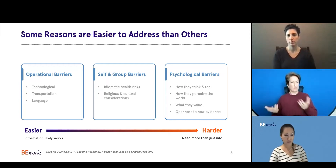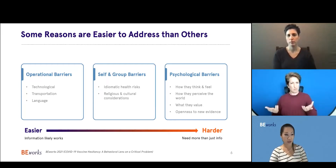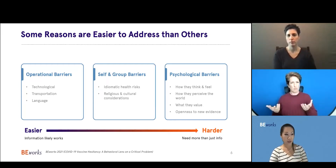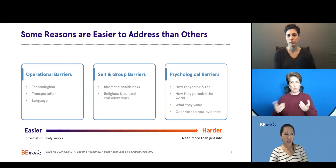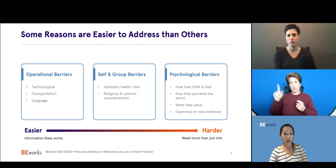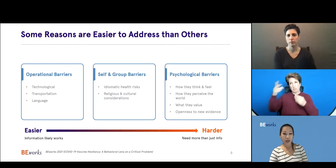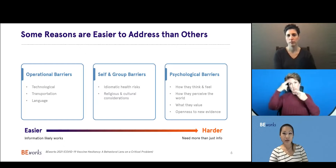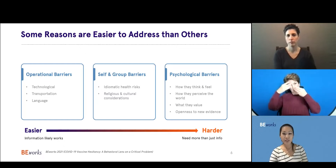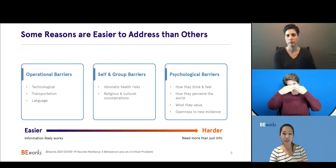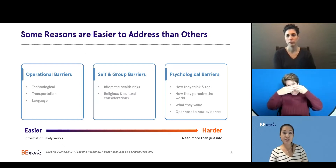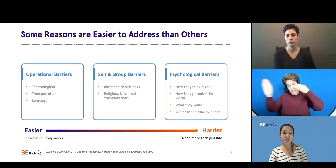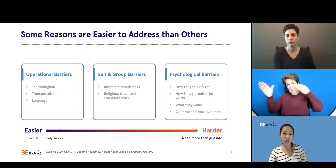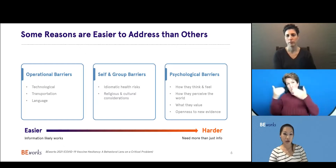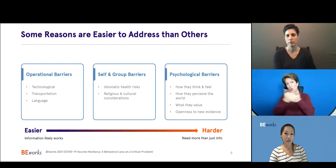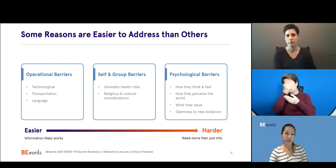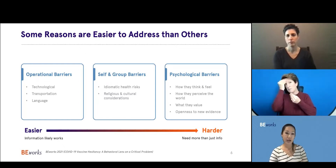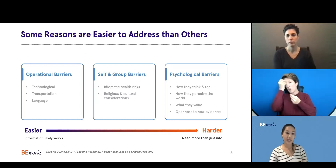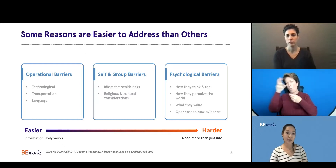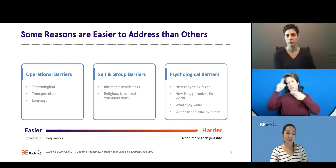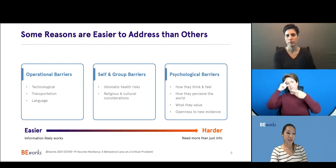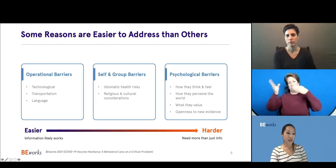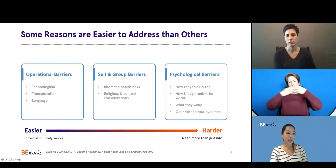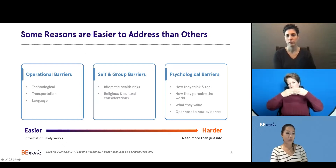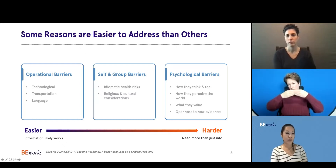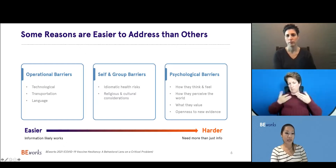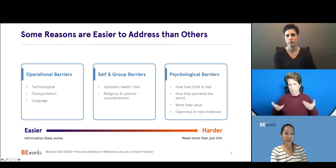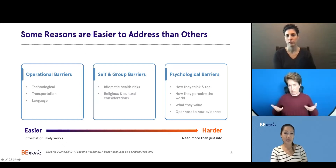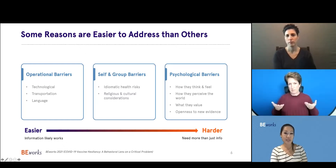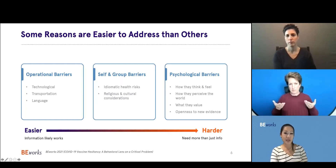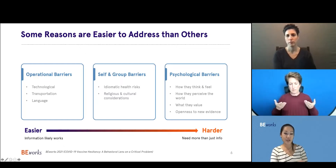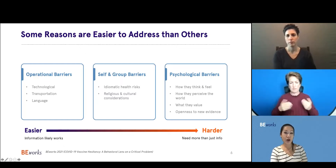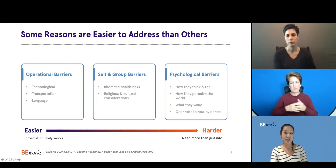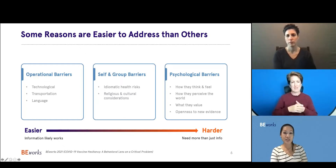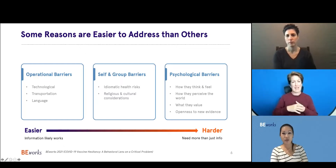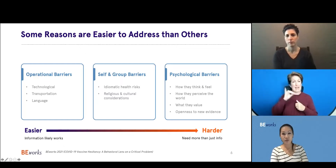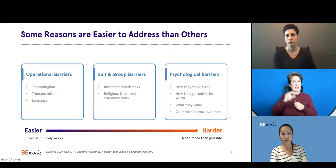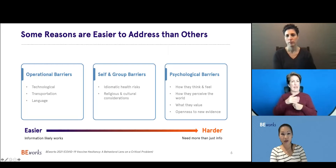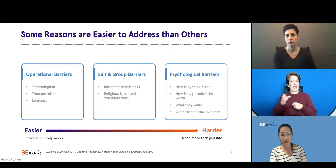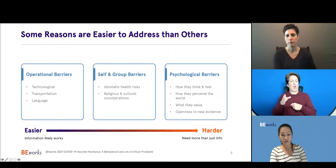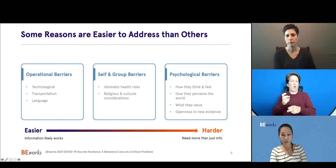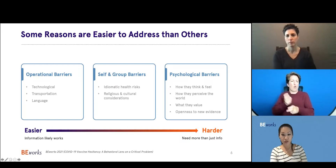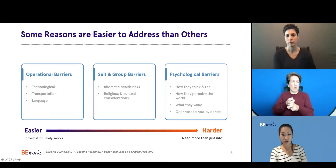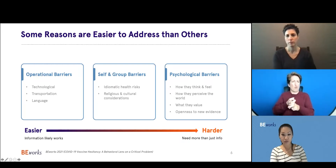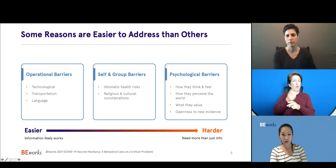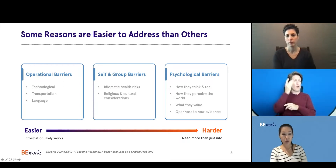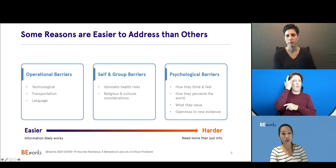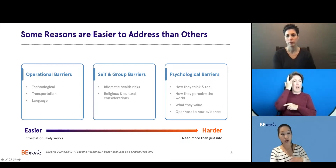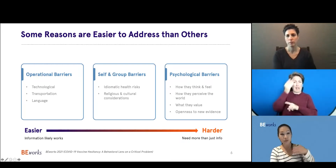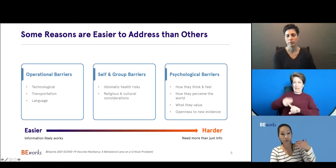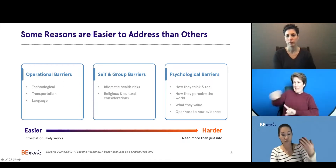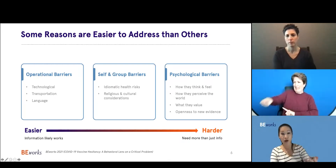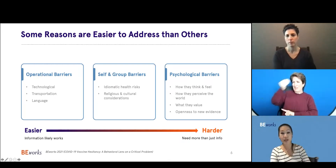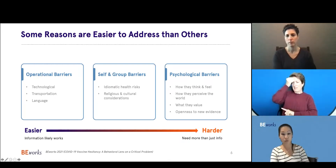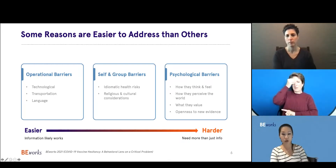evidence? And I say this is hard because it really is not as simple as providing information. A lot of